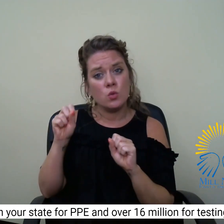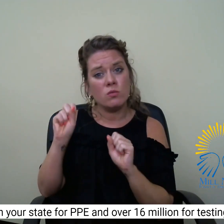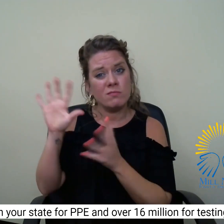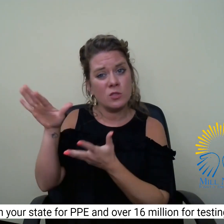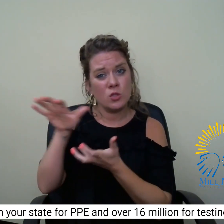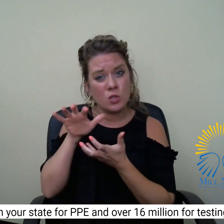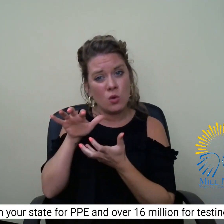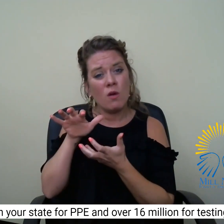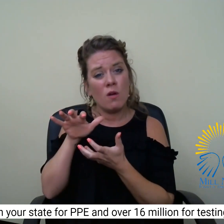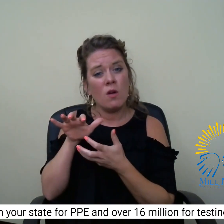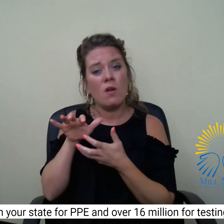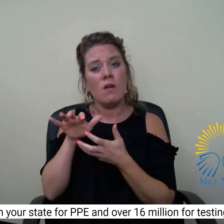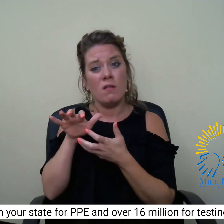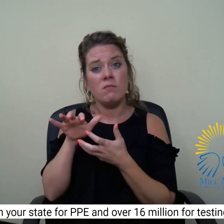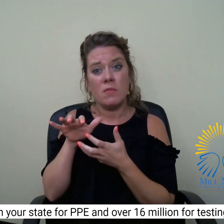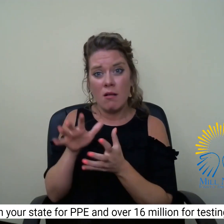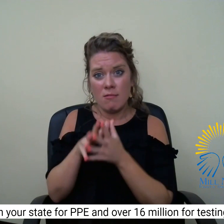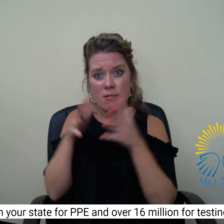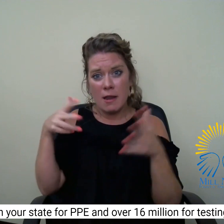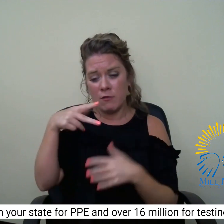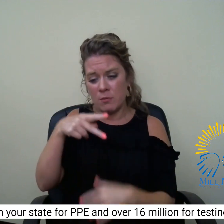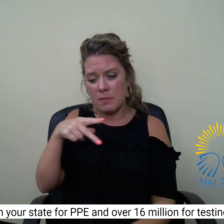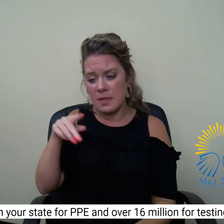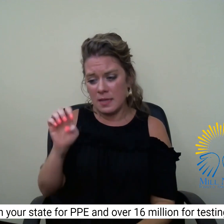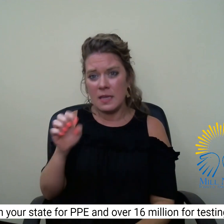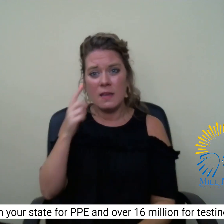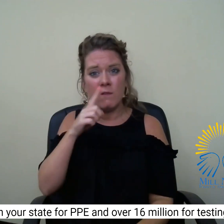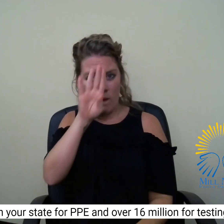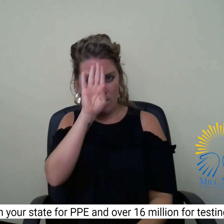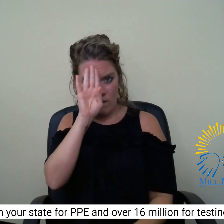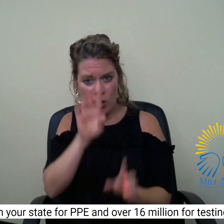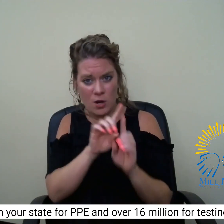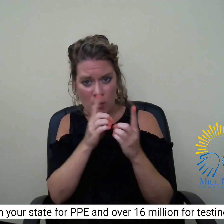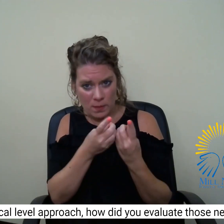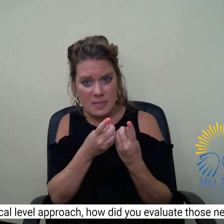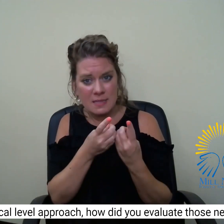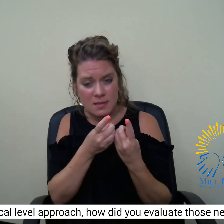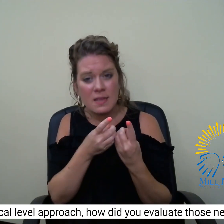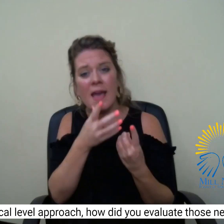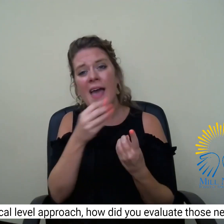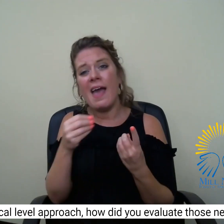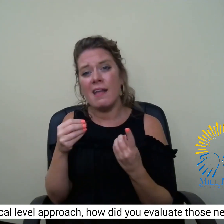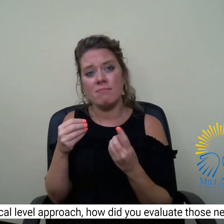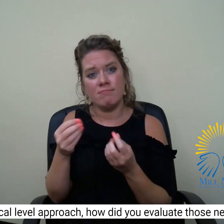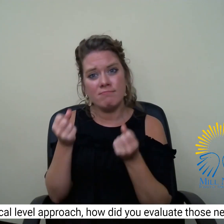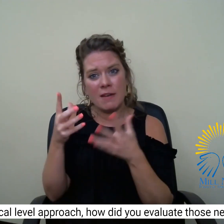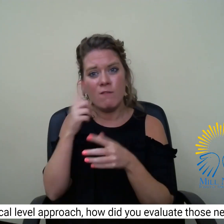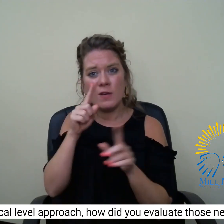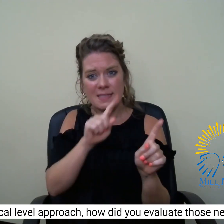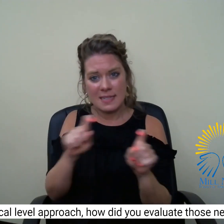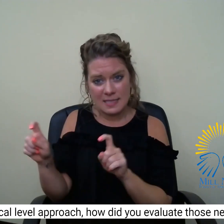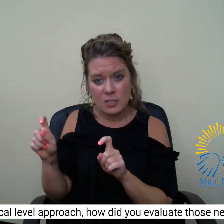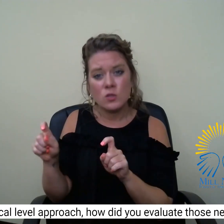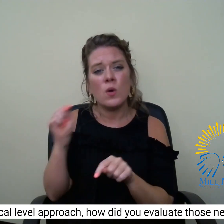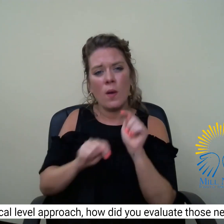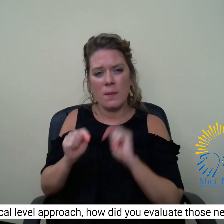in your state for PPE and over $16 million for testing. So going back to this local level approach, how did